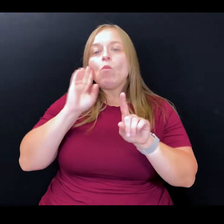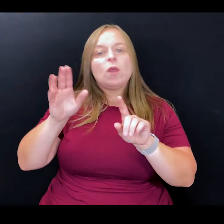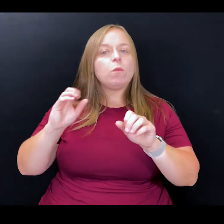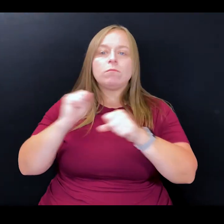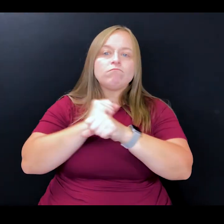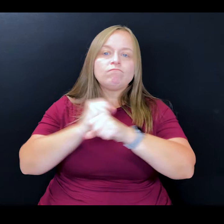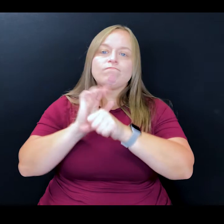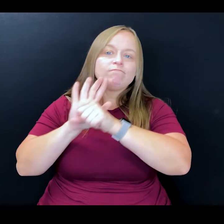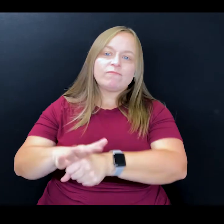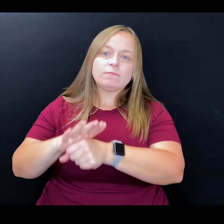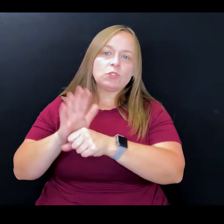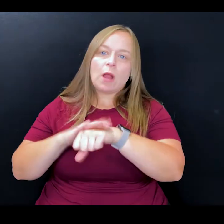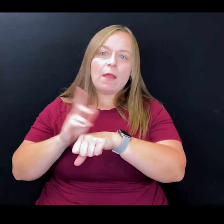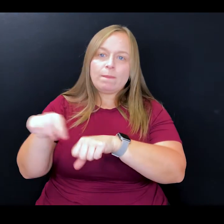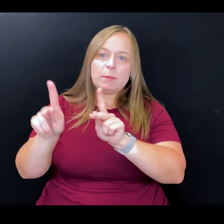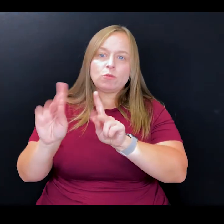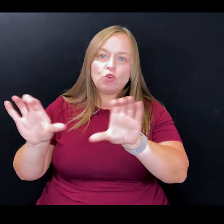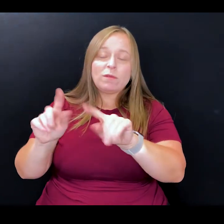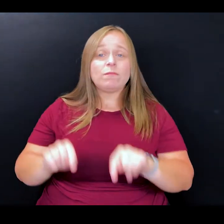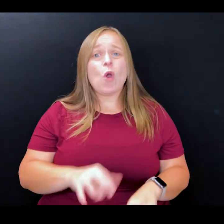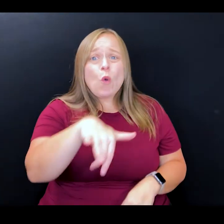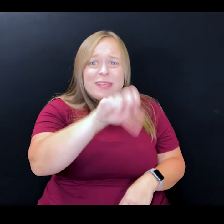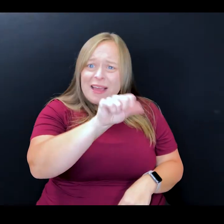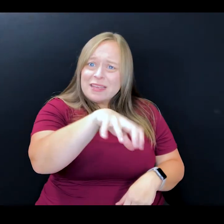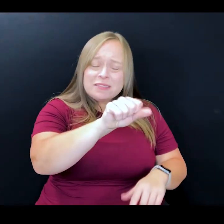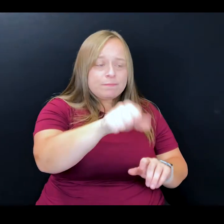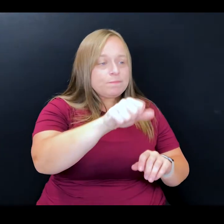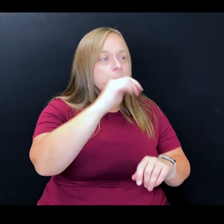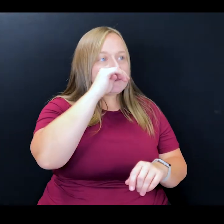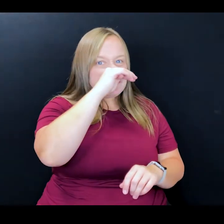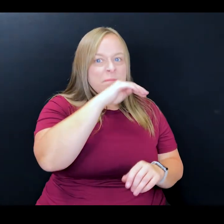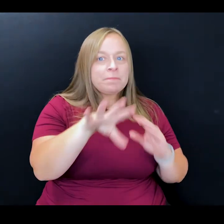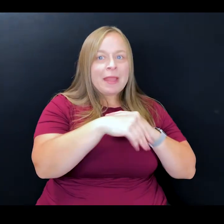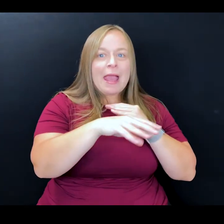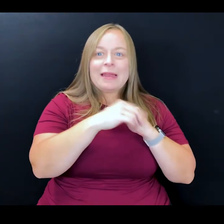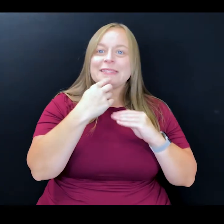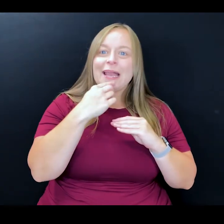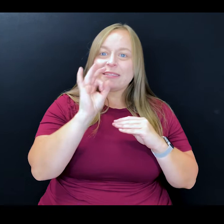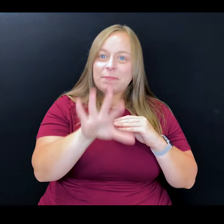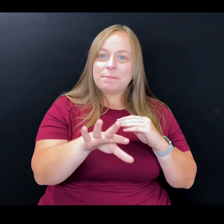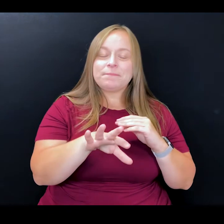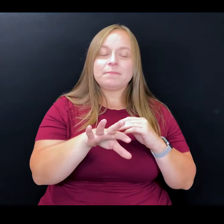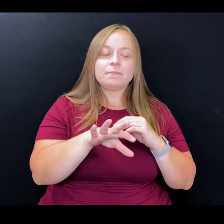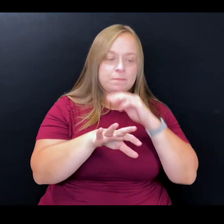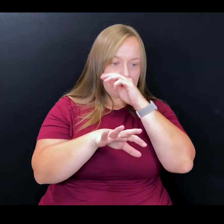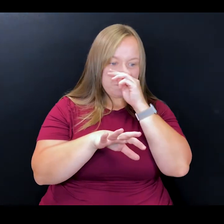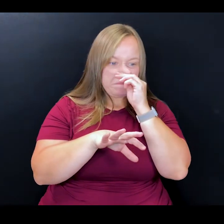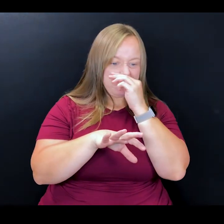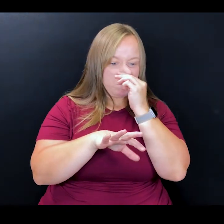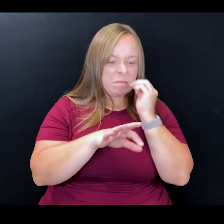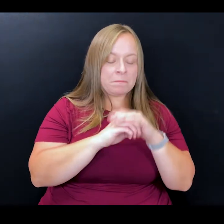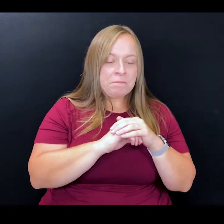but we're going to keep the pressure on. Yes. So I just wanted to say something about that,